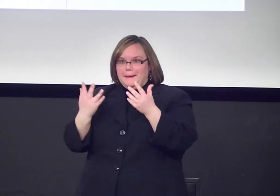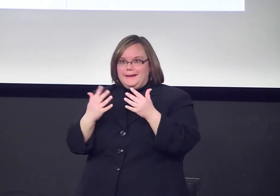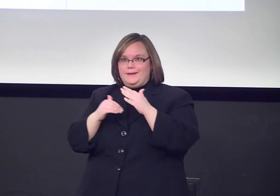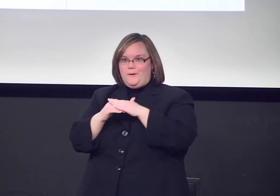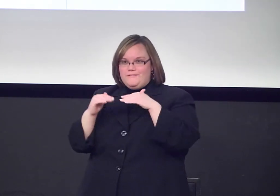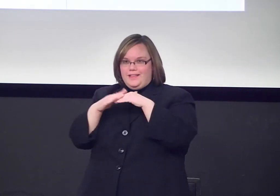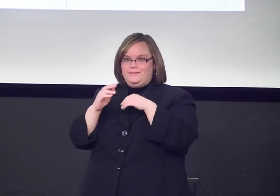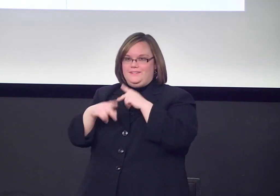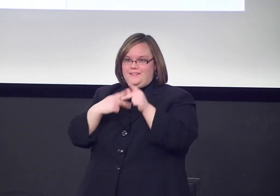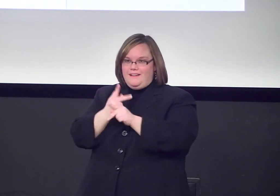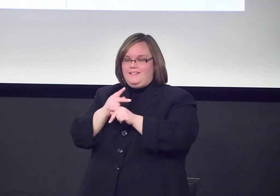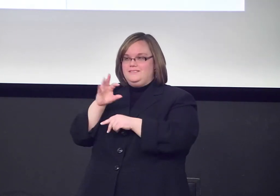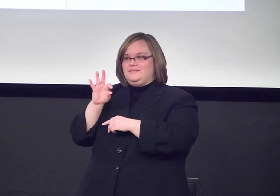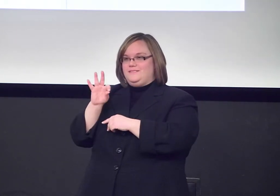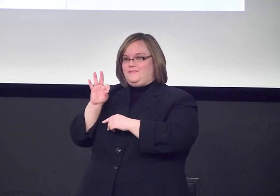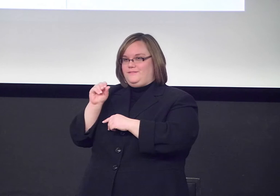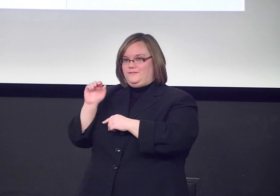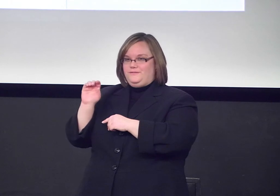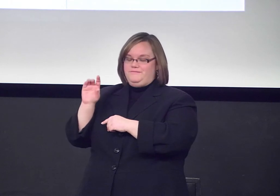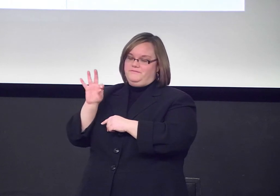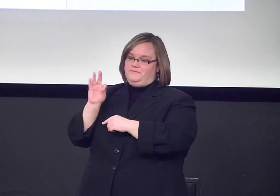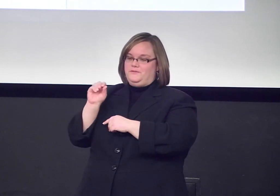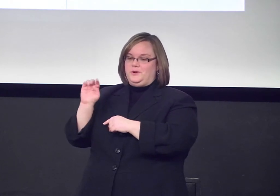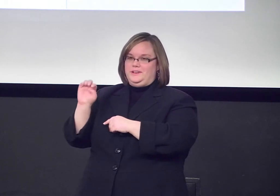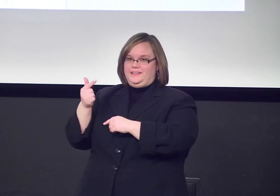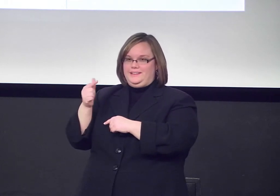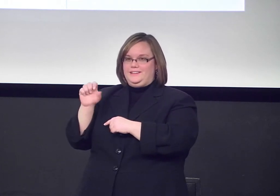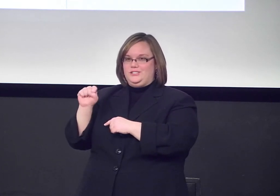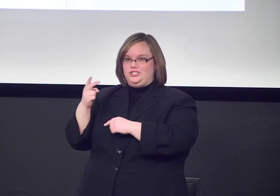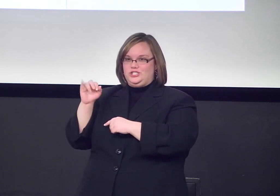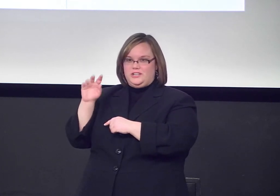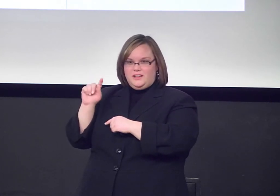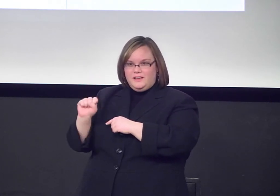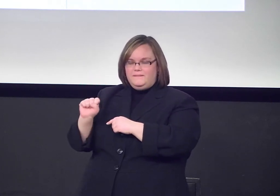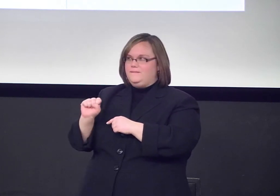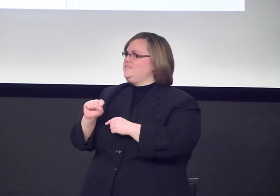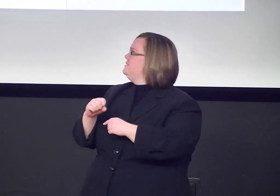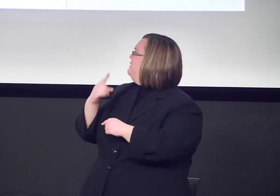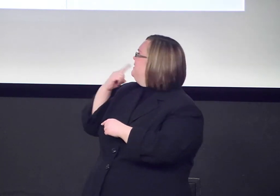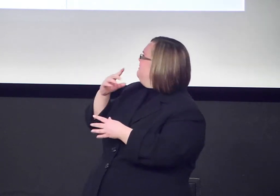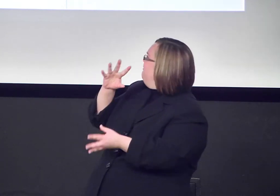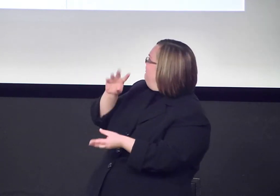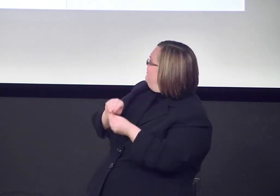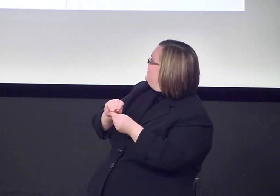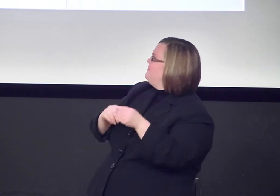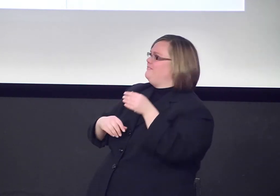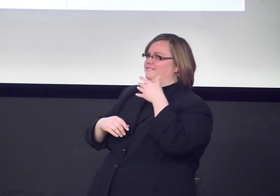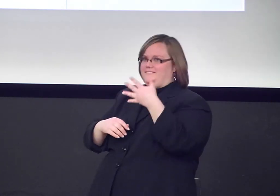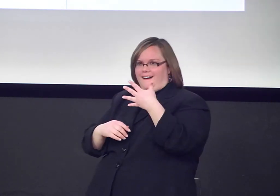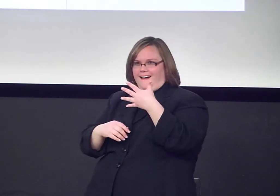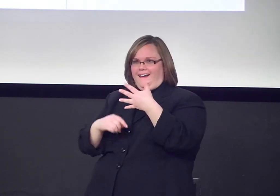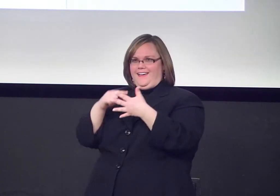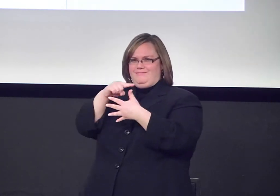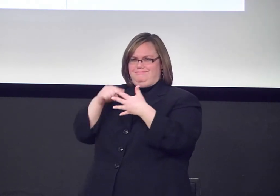In this next example, there were, again, many layers of examples of footing shifts. I think